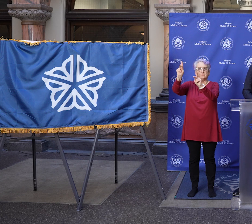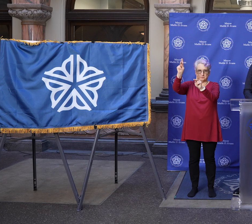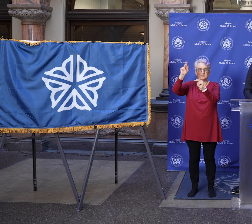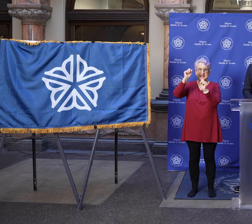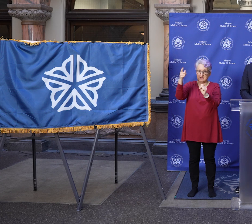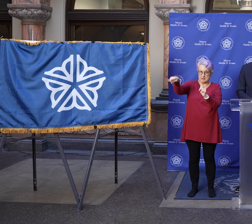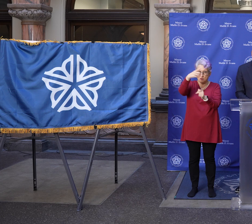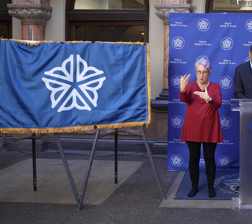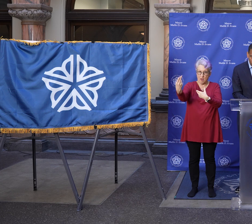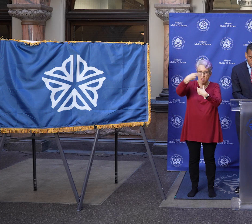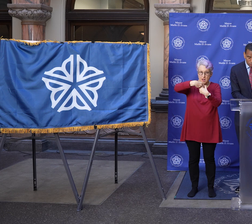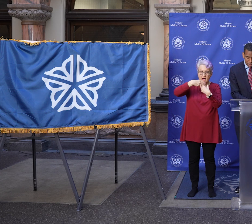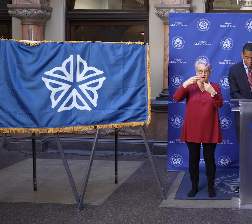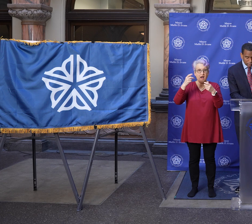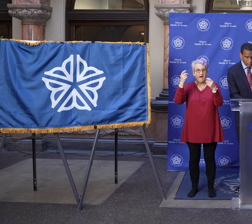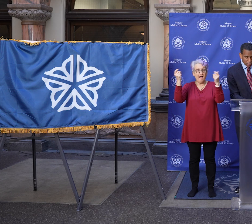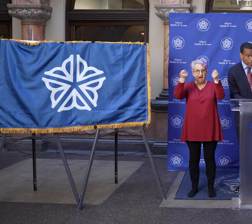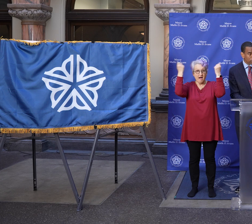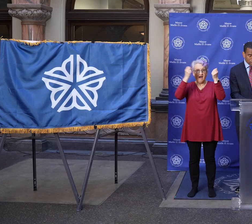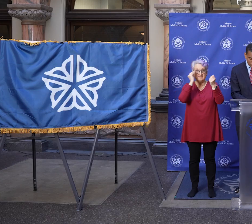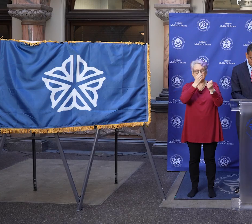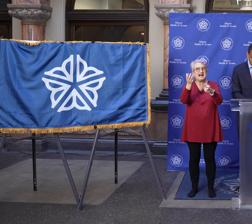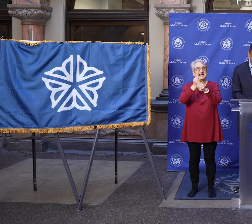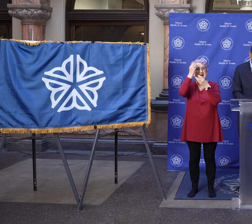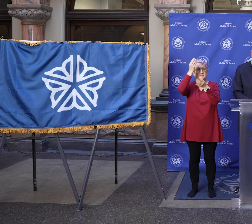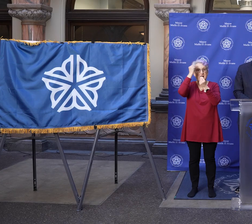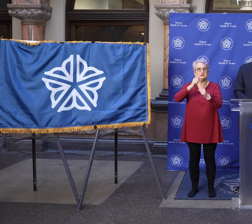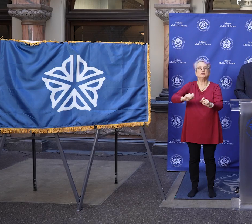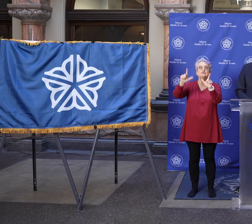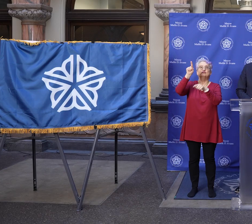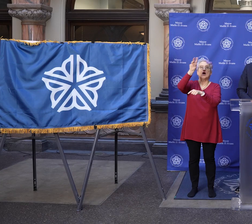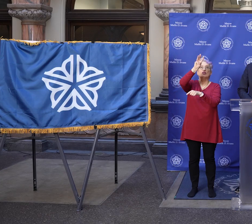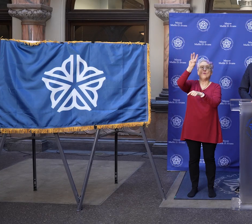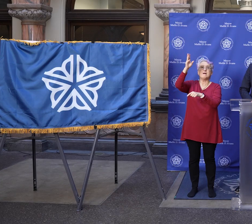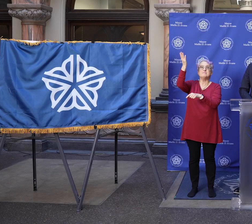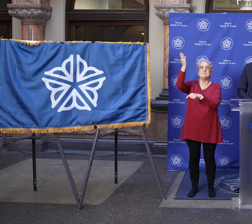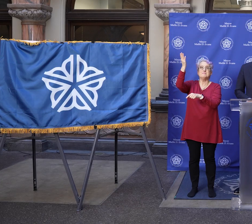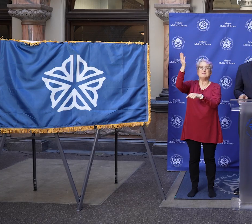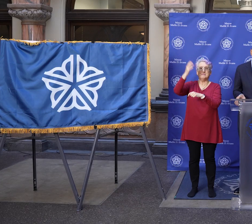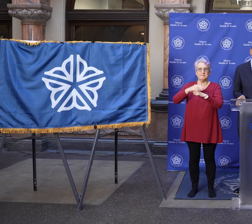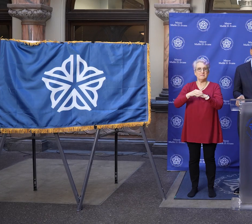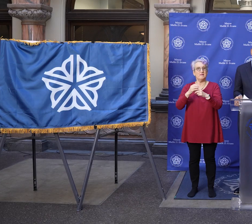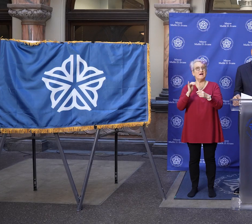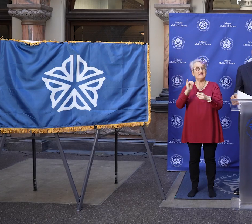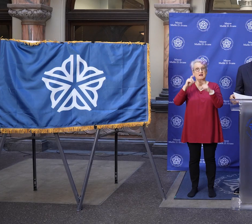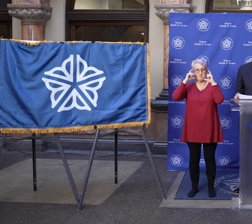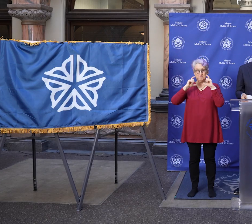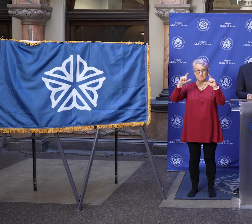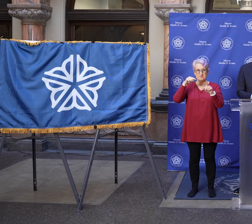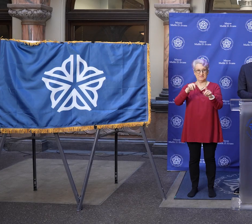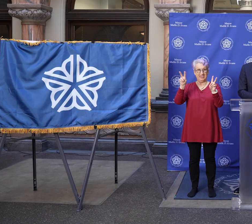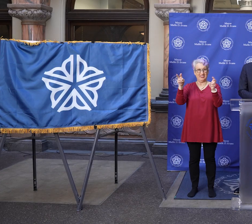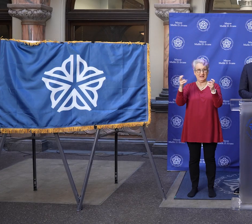Fest. This coming year will also bring the installation of the large City Mark themed Capitol art sculpture we announced earlier this